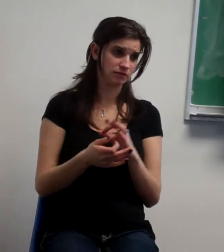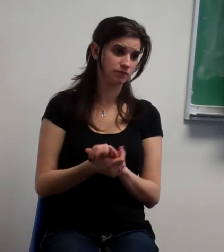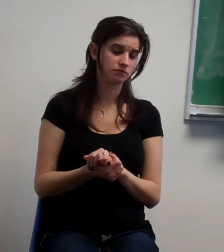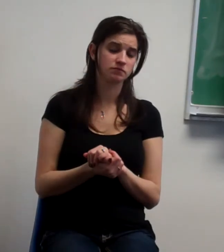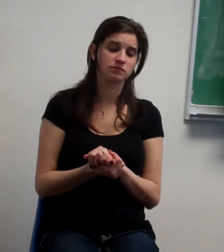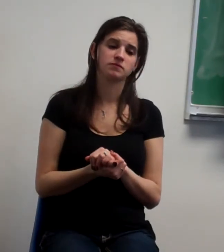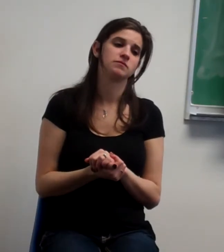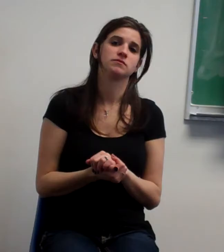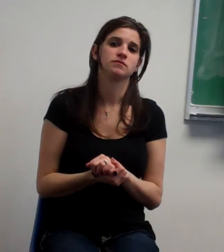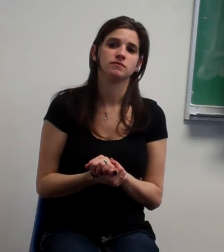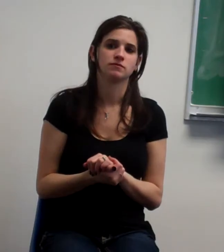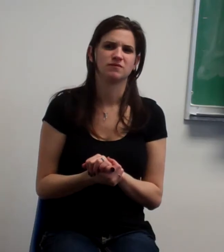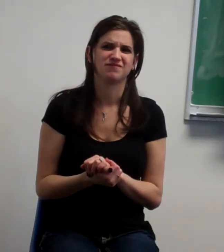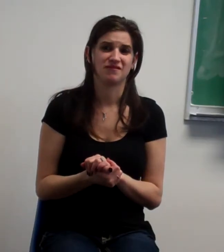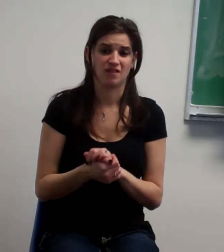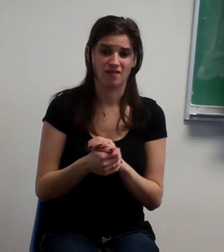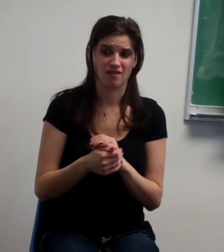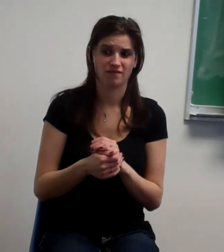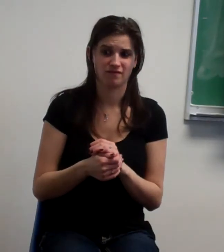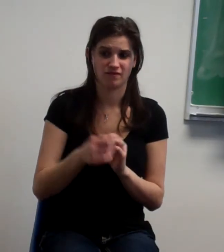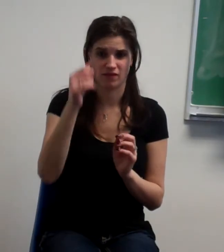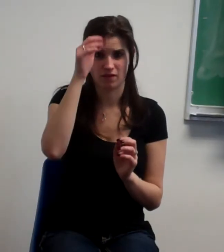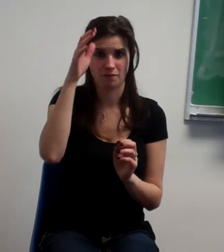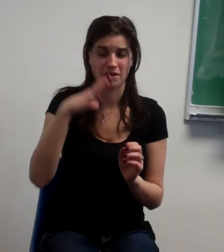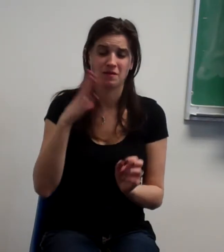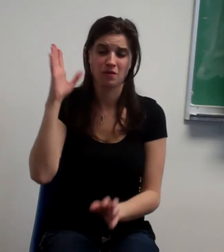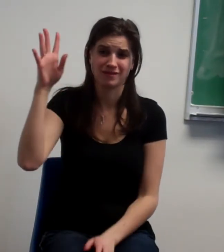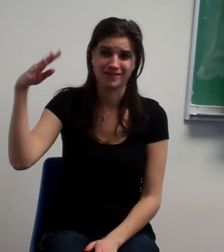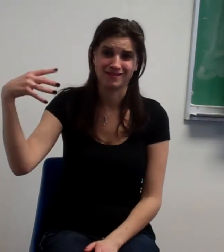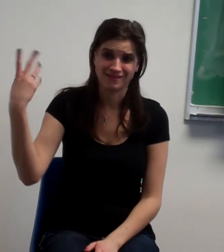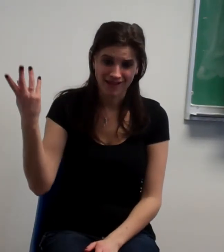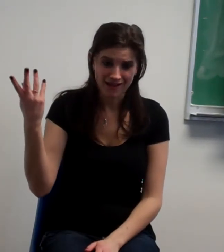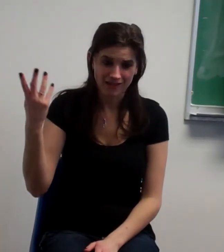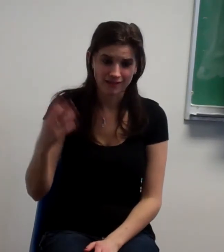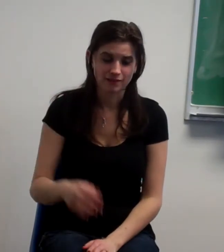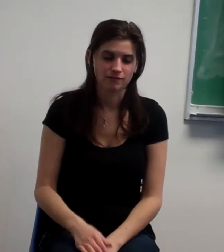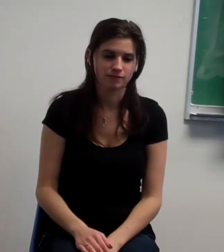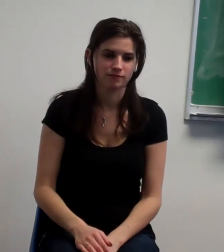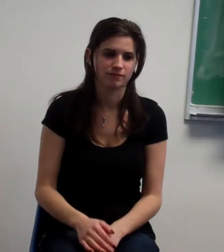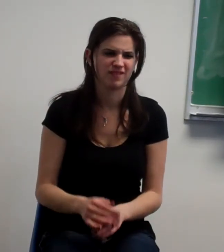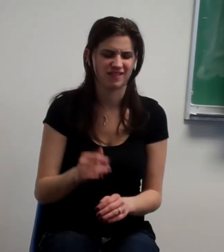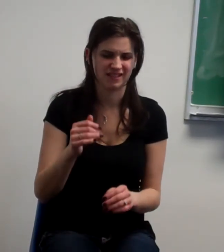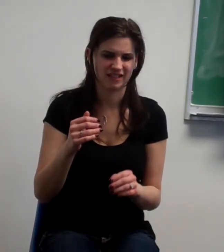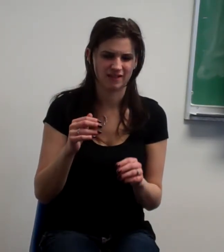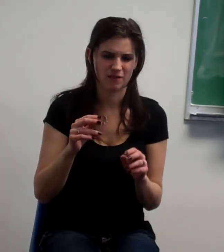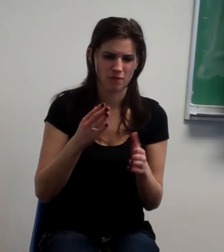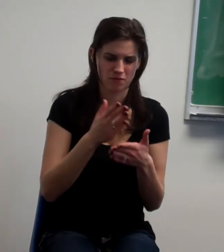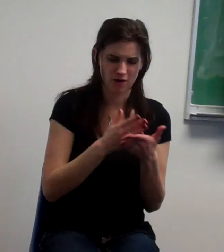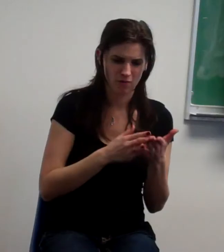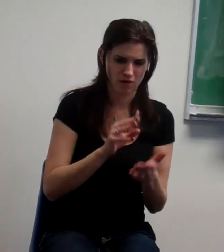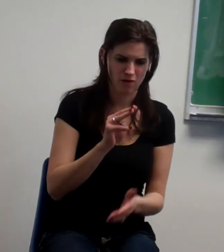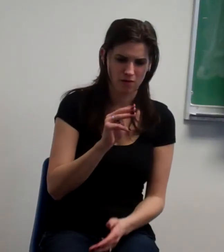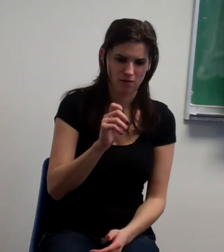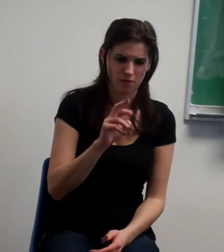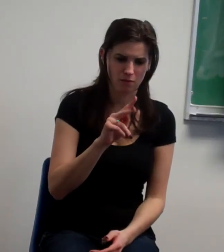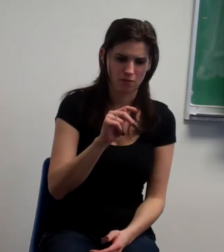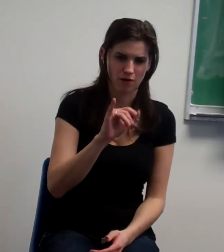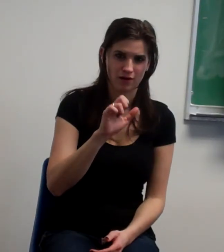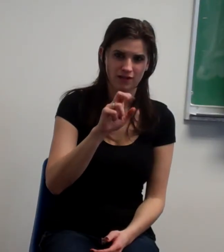he goes kind of insane. If you look, and there's a scene where Charlie Sheen, or Martin Sheen is reading his whole life, and he's going